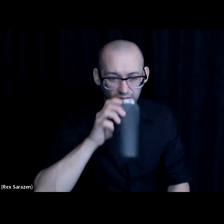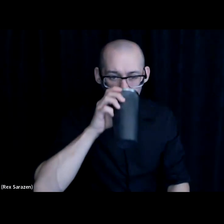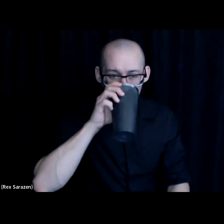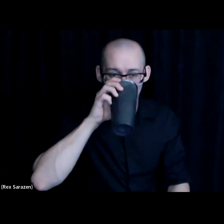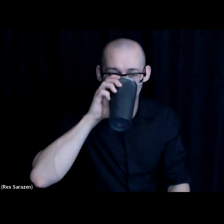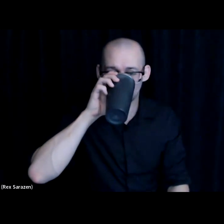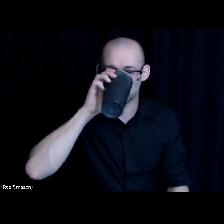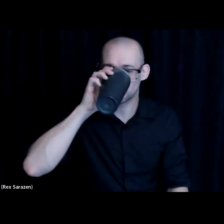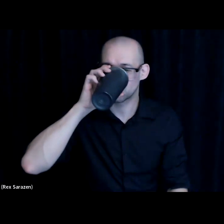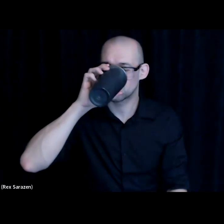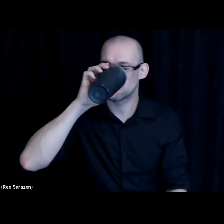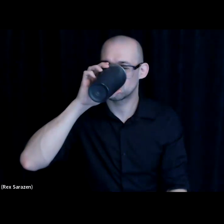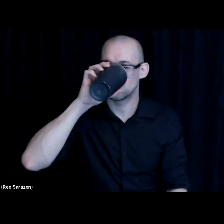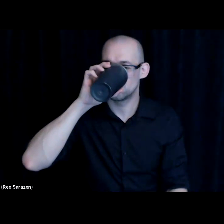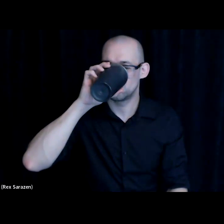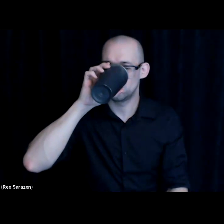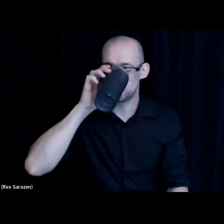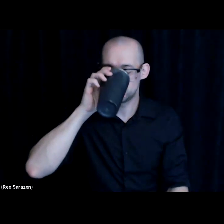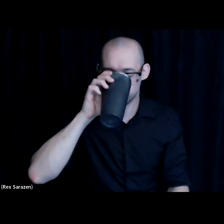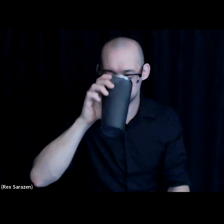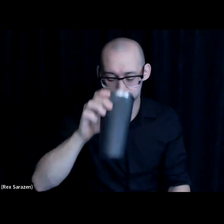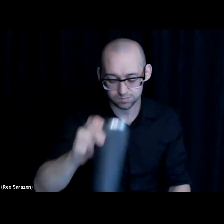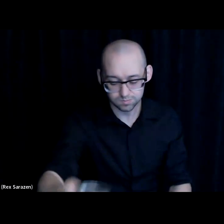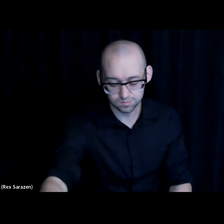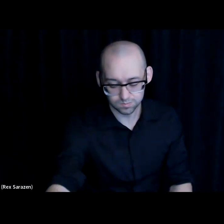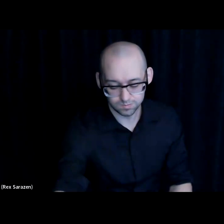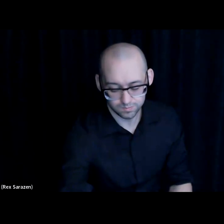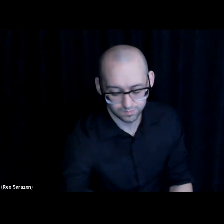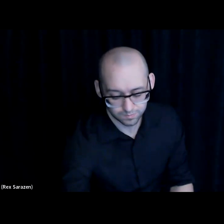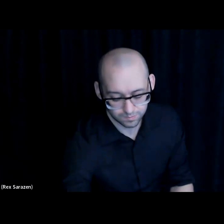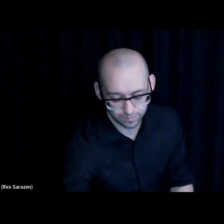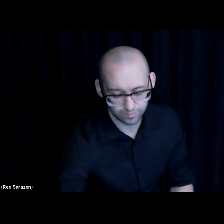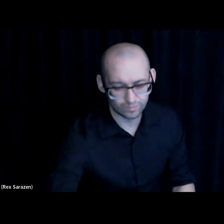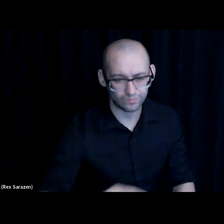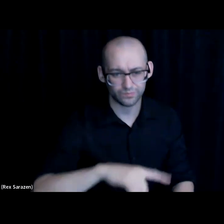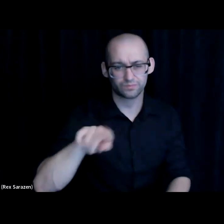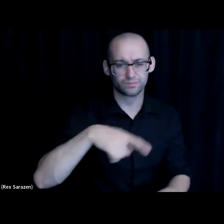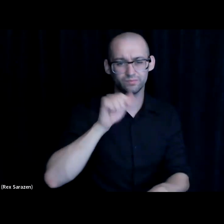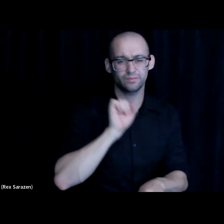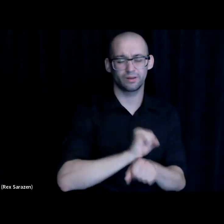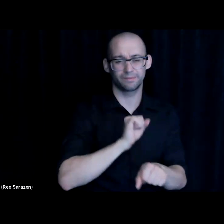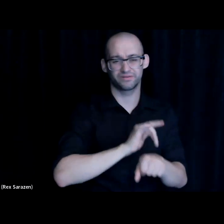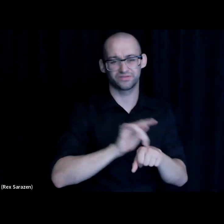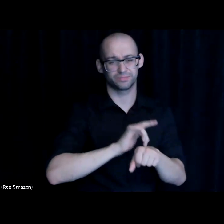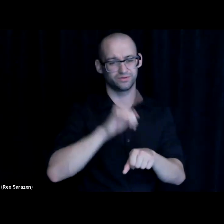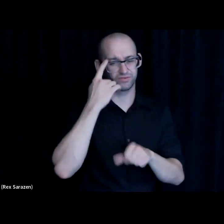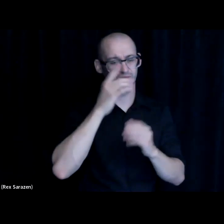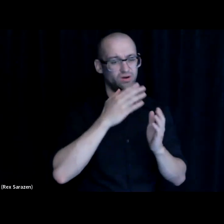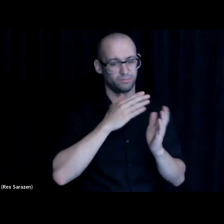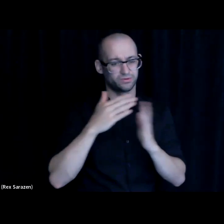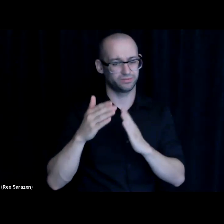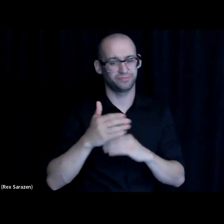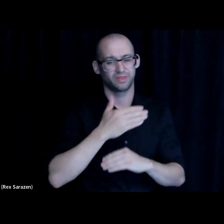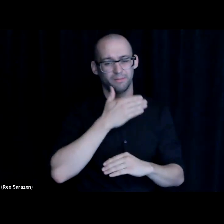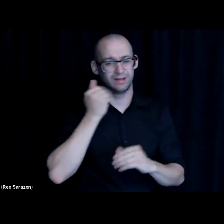community, including students. And that's where we found that our greatest way of getting information out, our best way, was through student